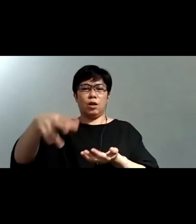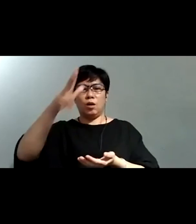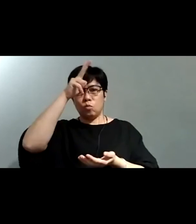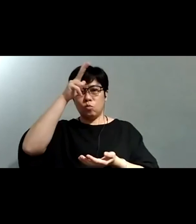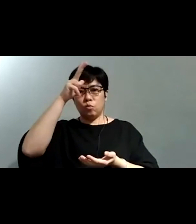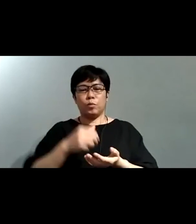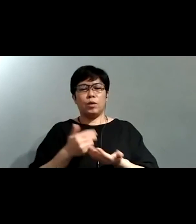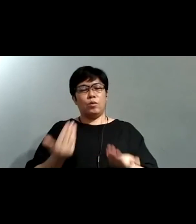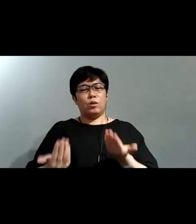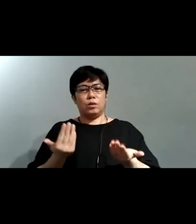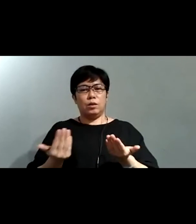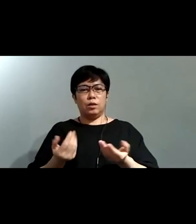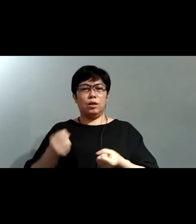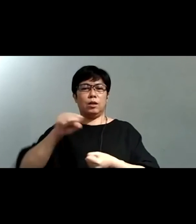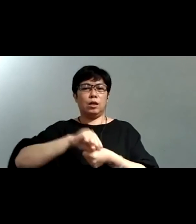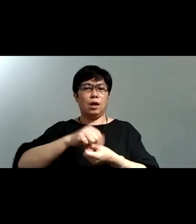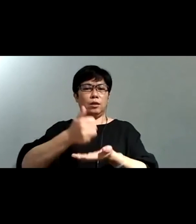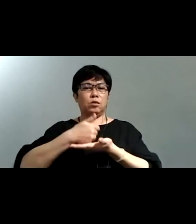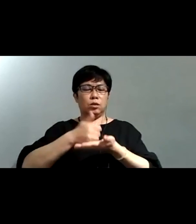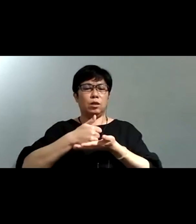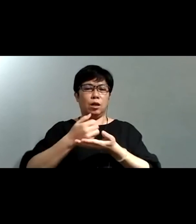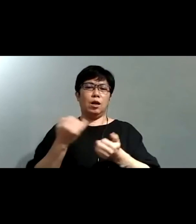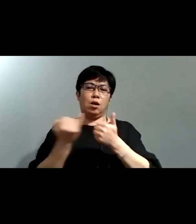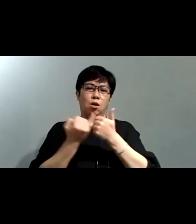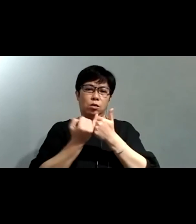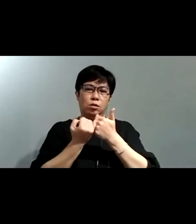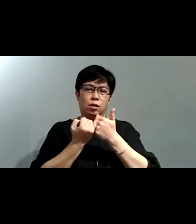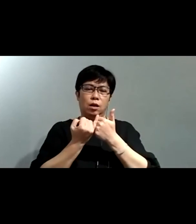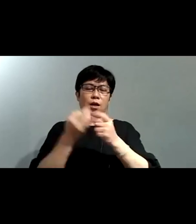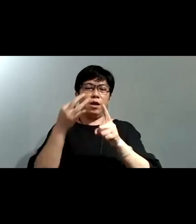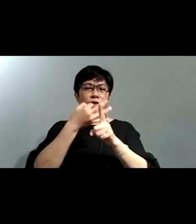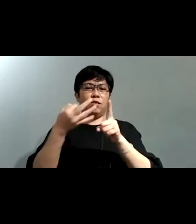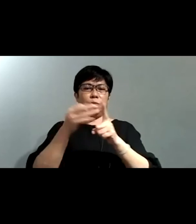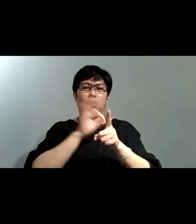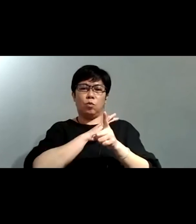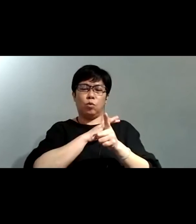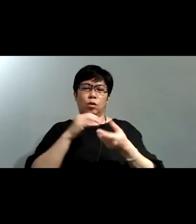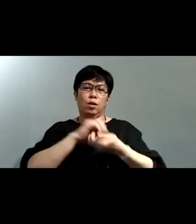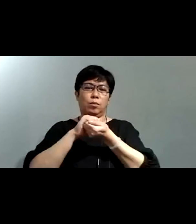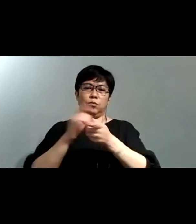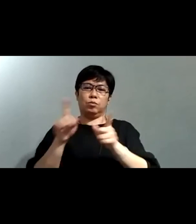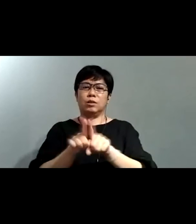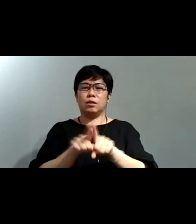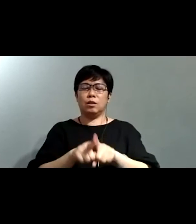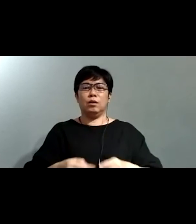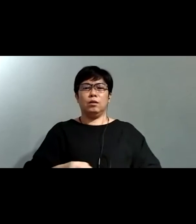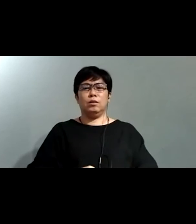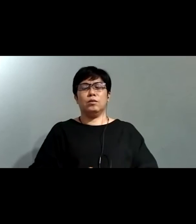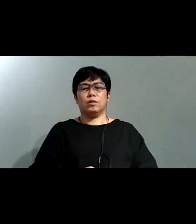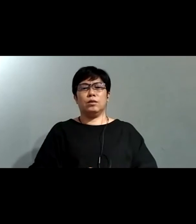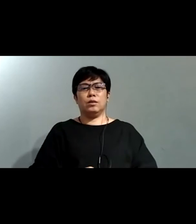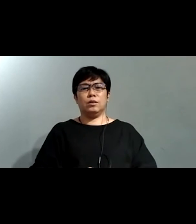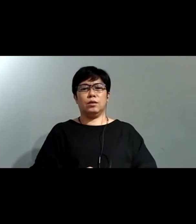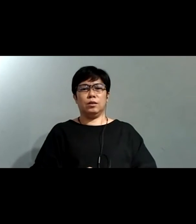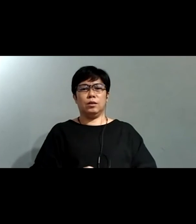We will regard them as kind of partnerships for impact. And then through the partnerships,